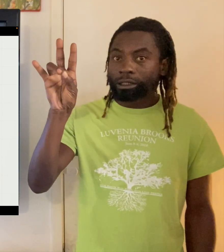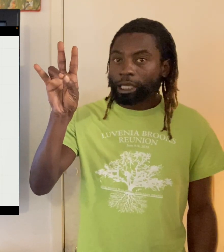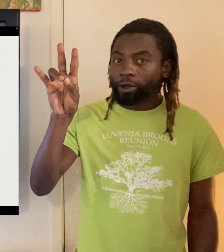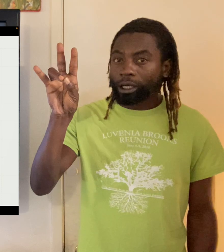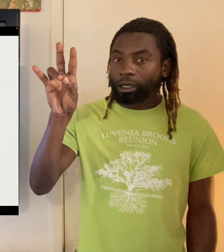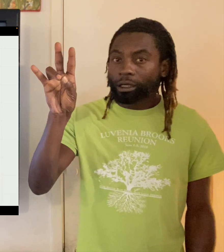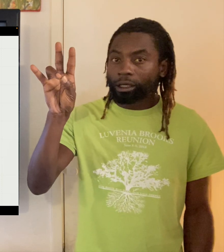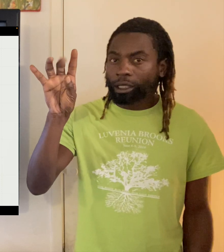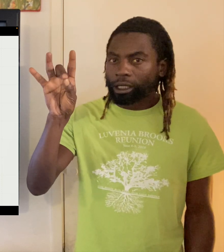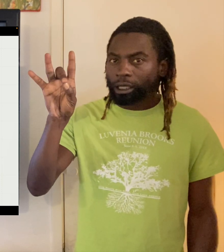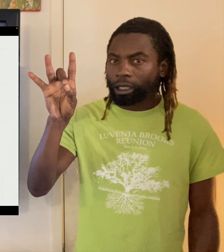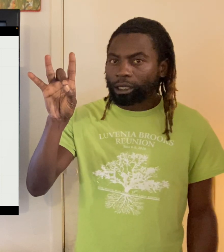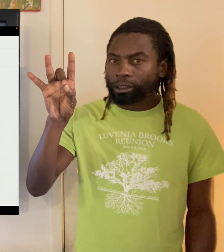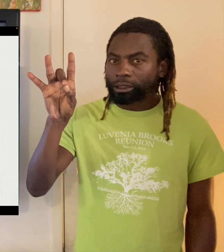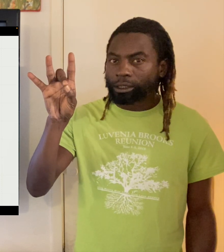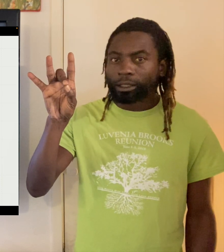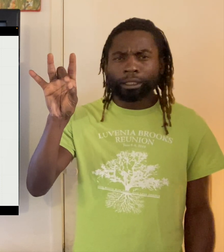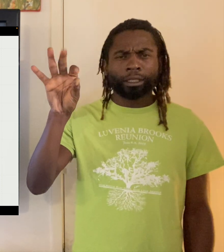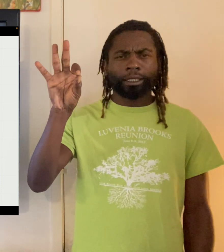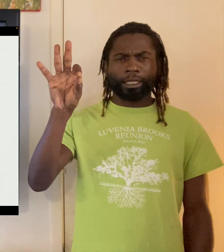6, 7, 8,